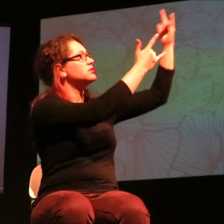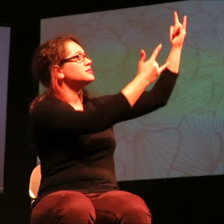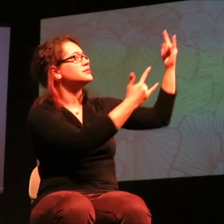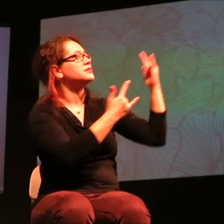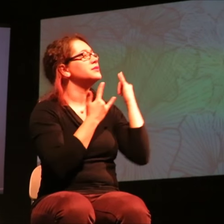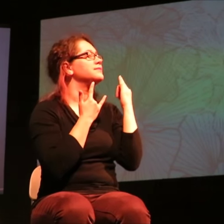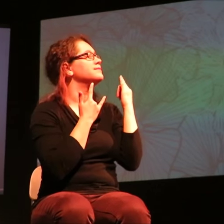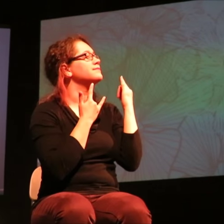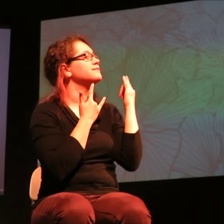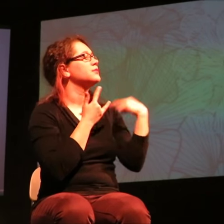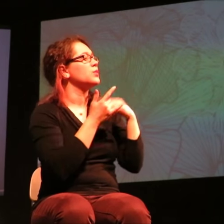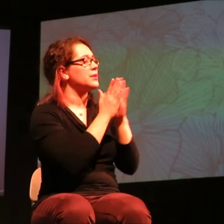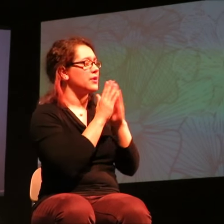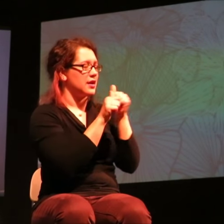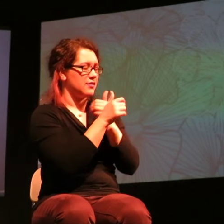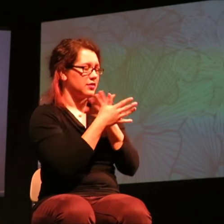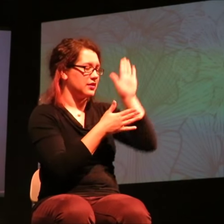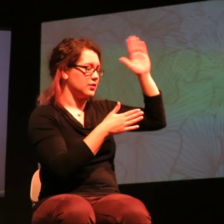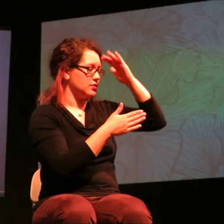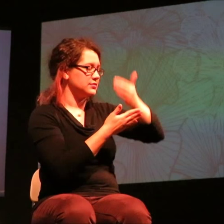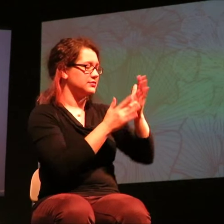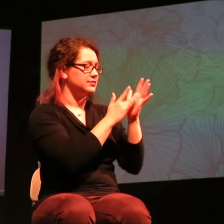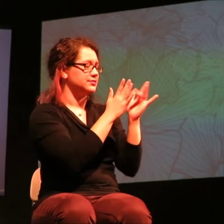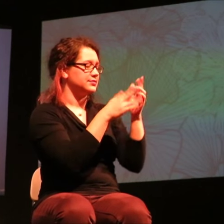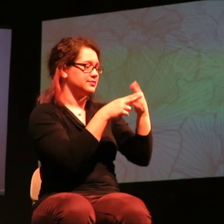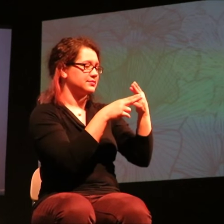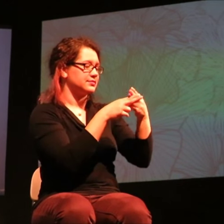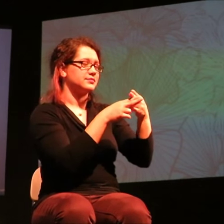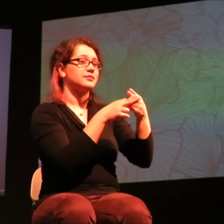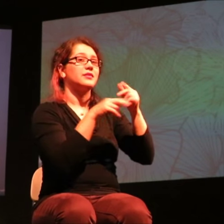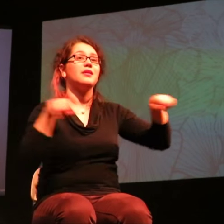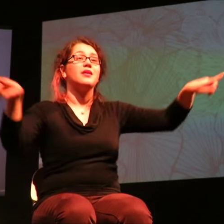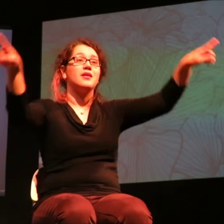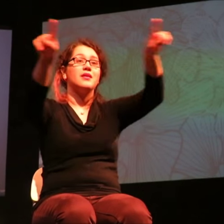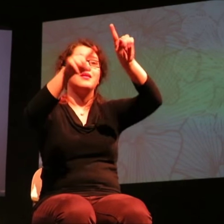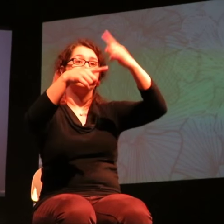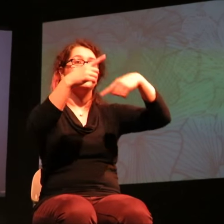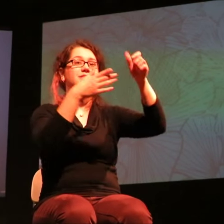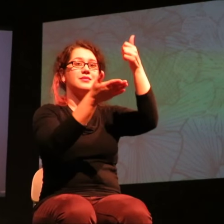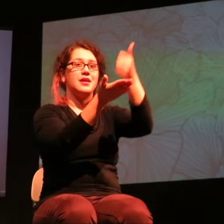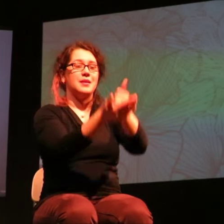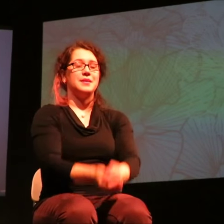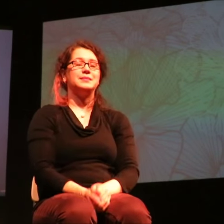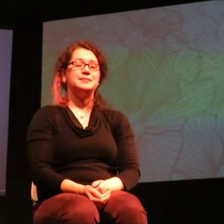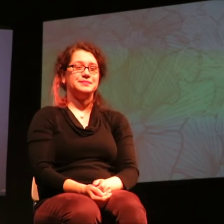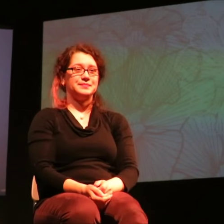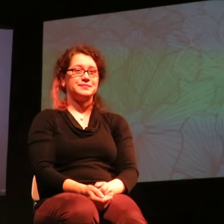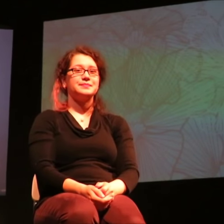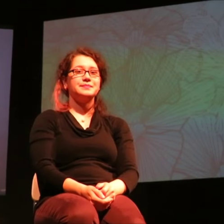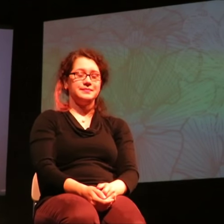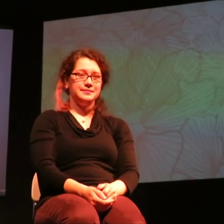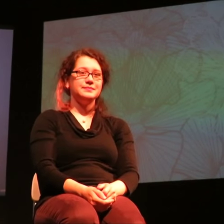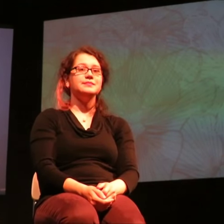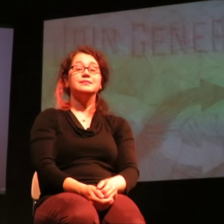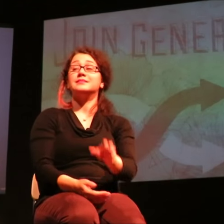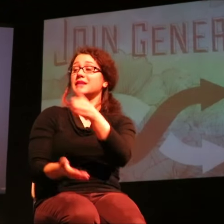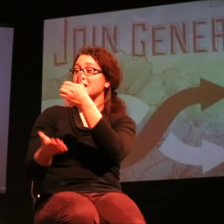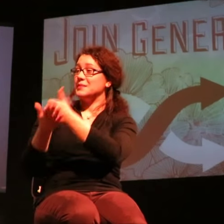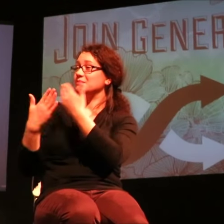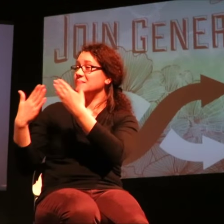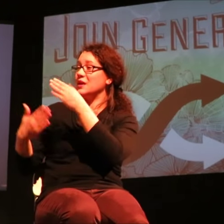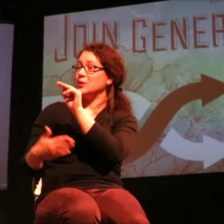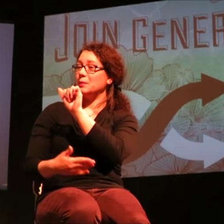us. So we pray these things in your Son, Jesus' name, and everybody said, Amen. Amen. Thank